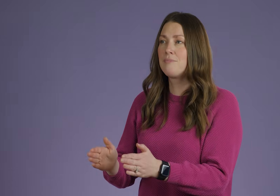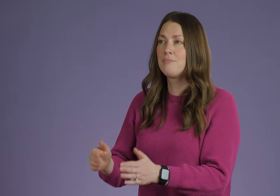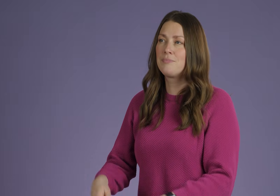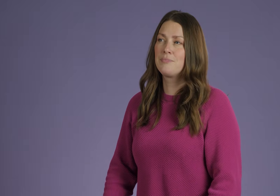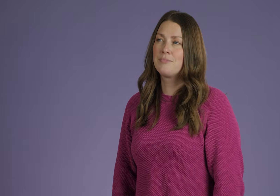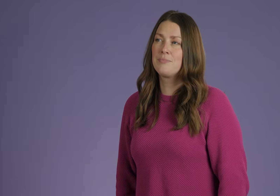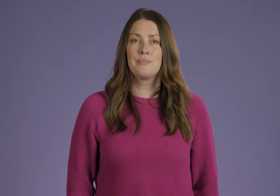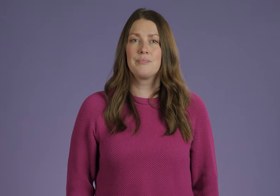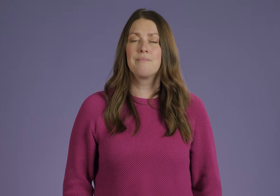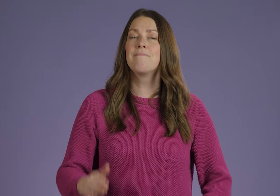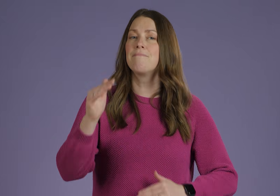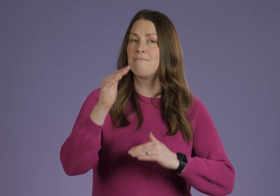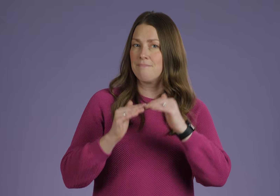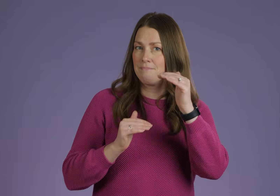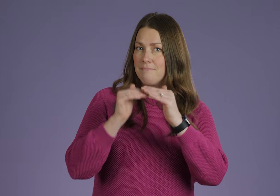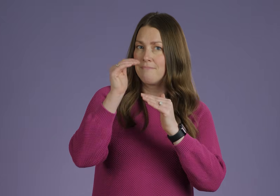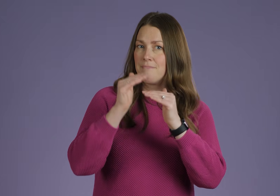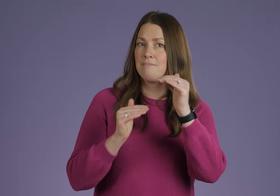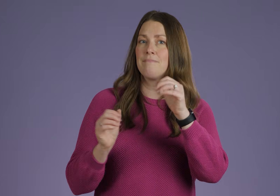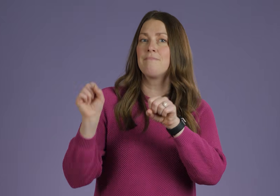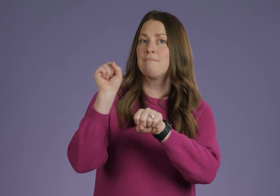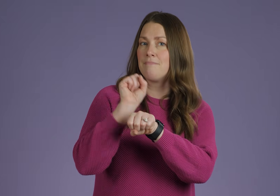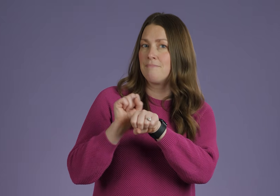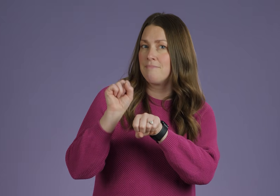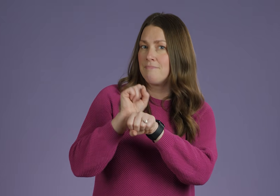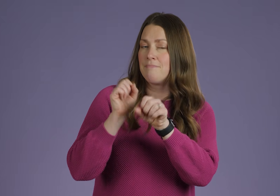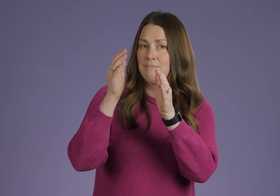improving or to build with work person.